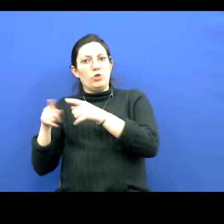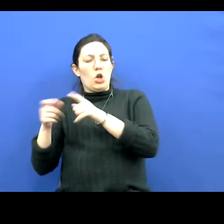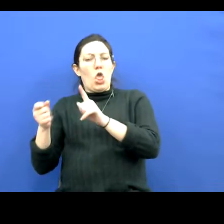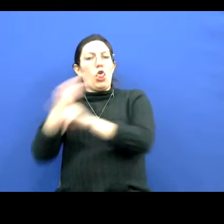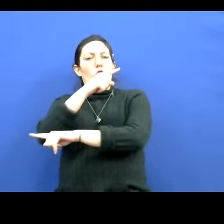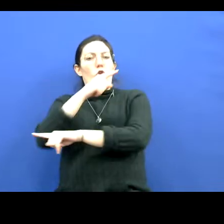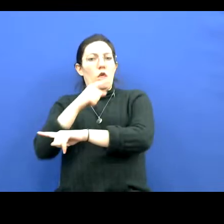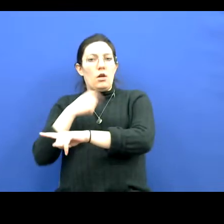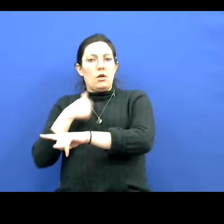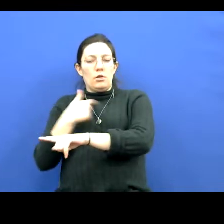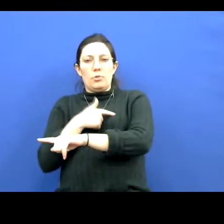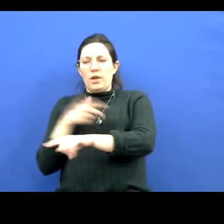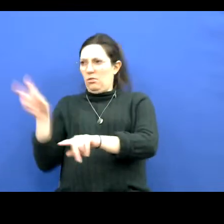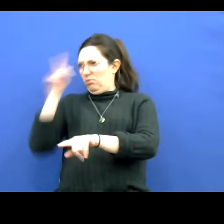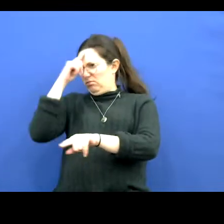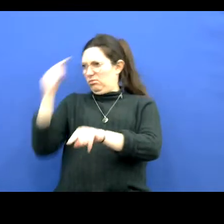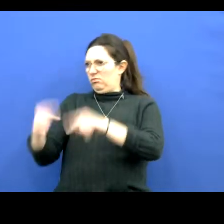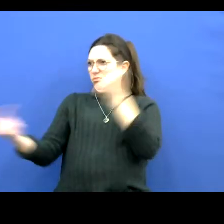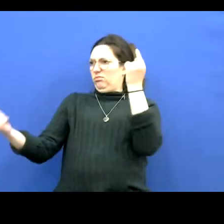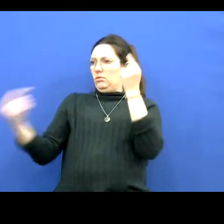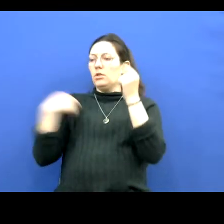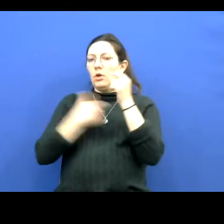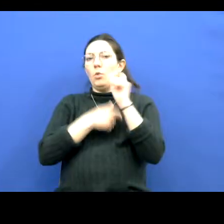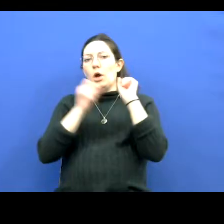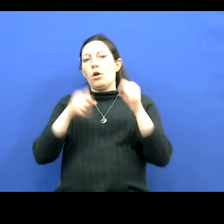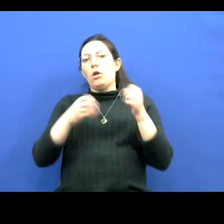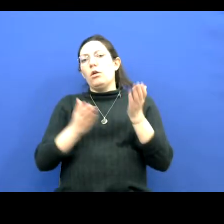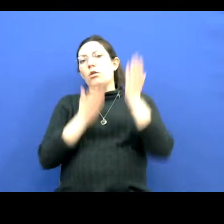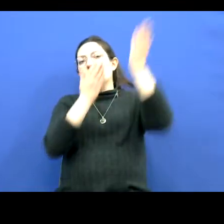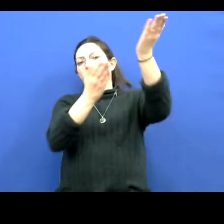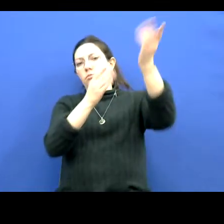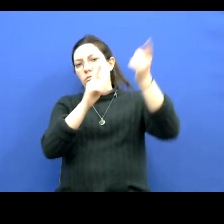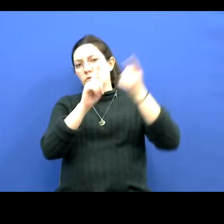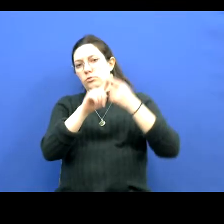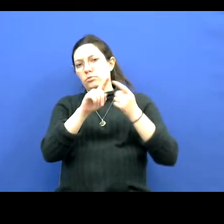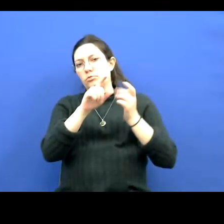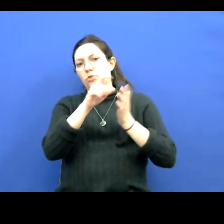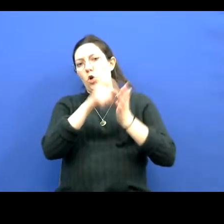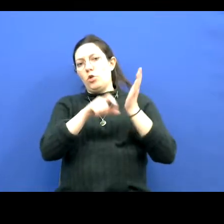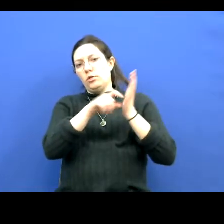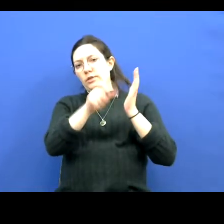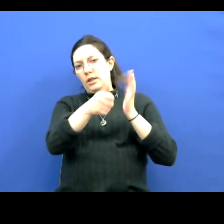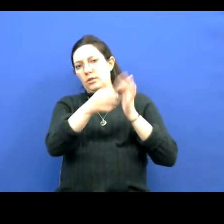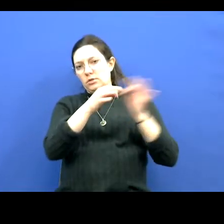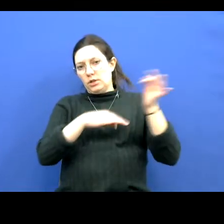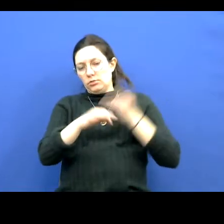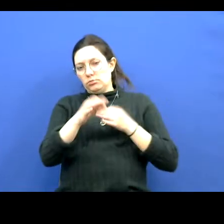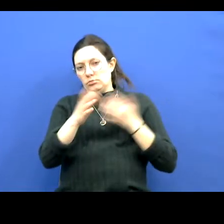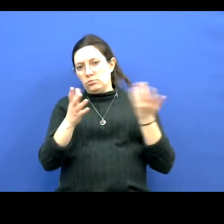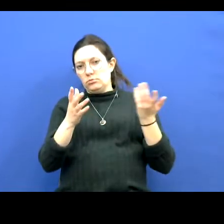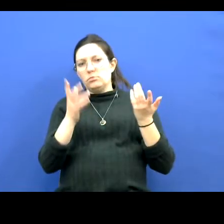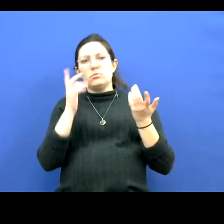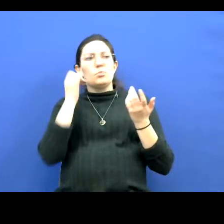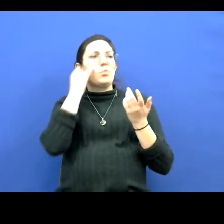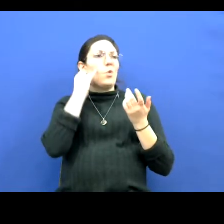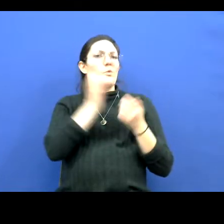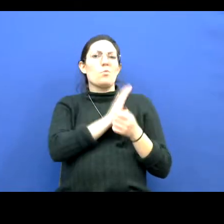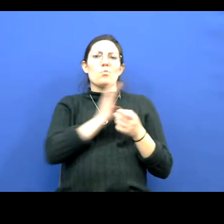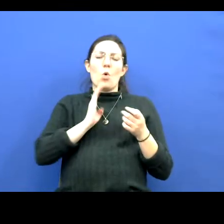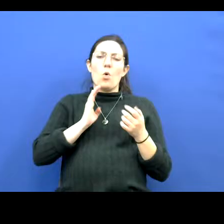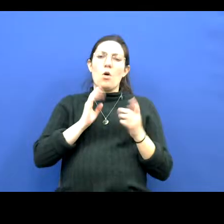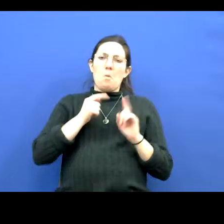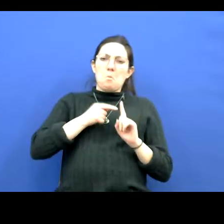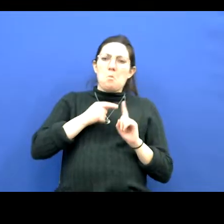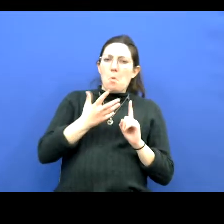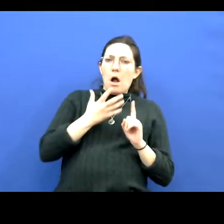And there might be some reason that, you know, the town board feels strongly about a particular property and wanted to make sure it's